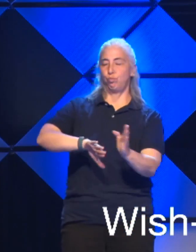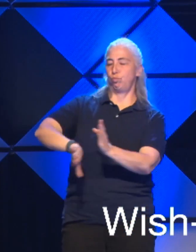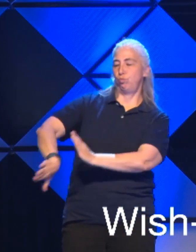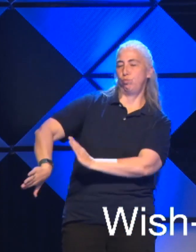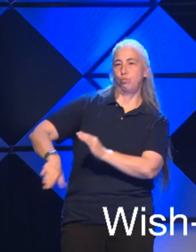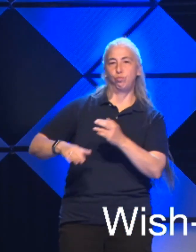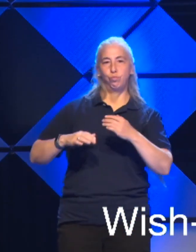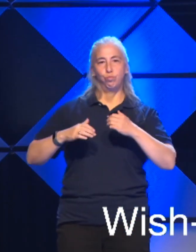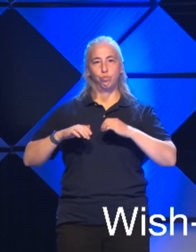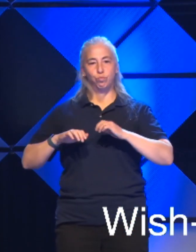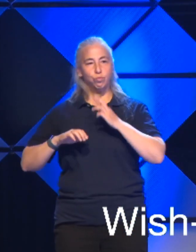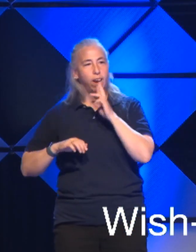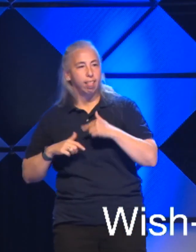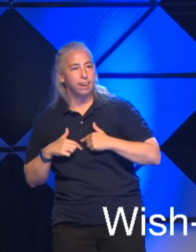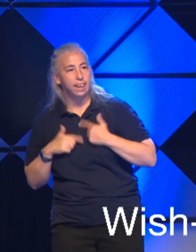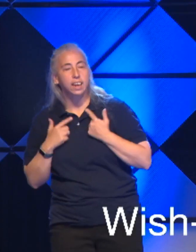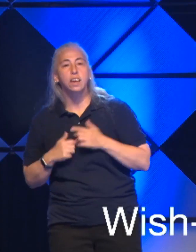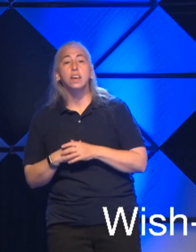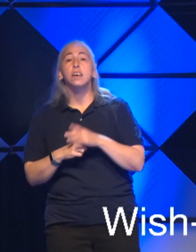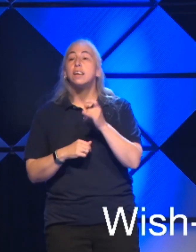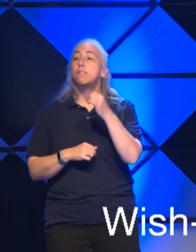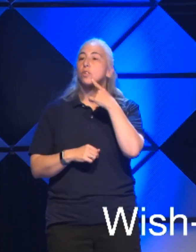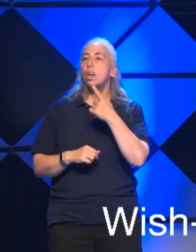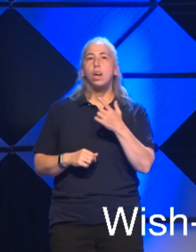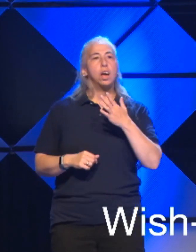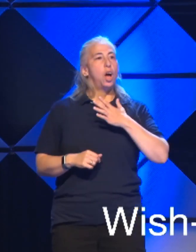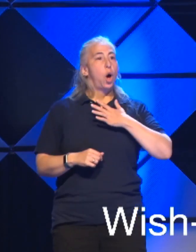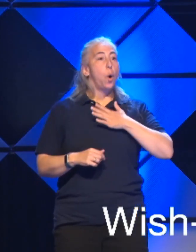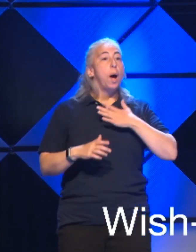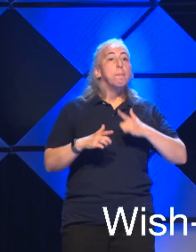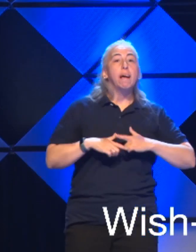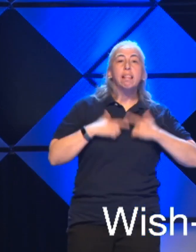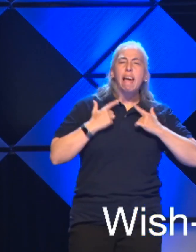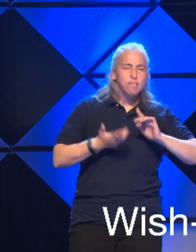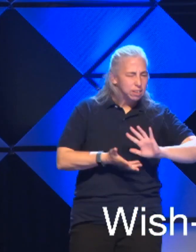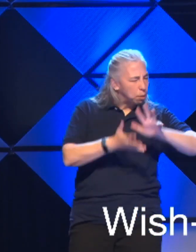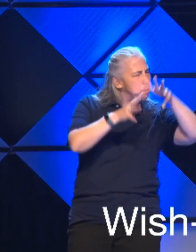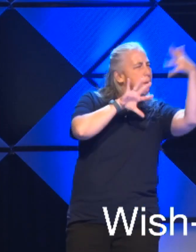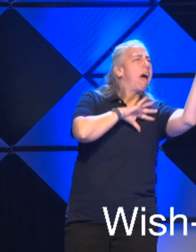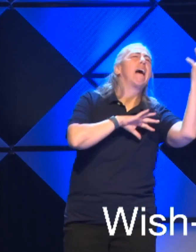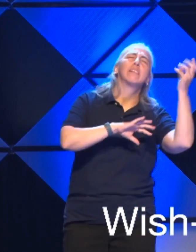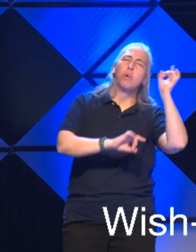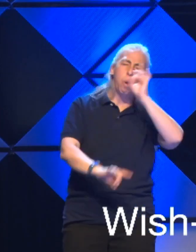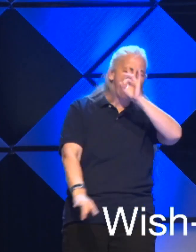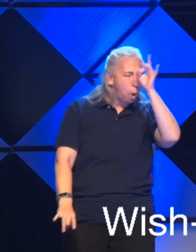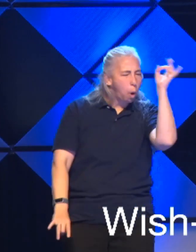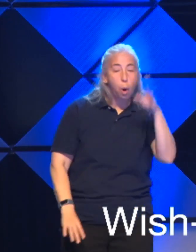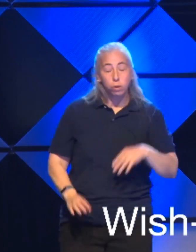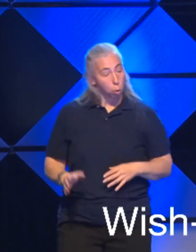a mess. Everything is crumbling. How are you doing, man? I'm doing well.